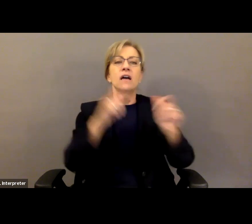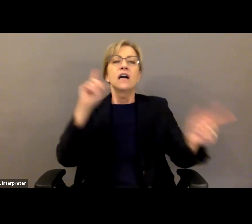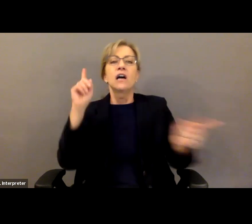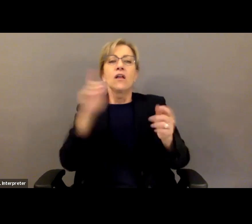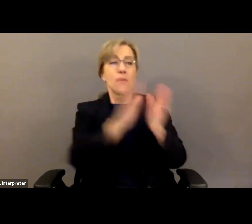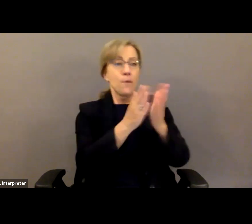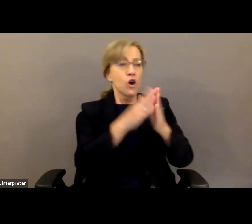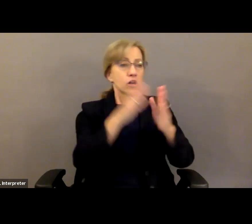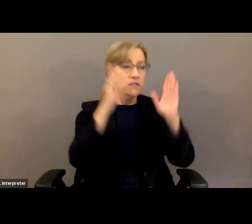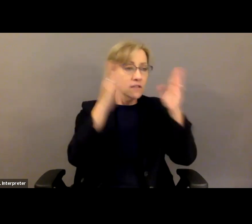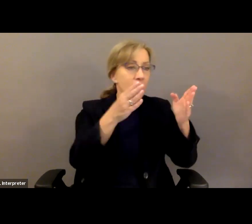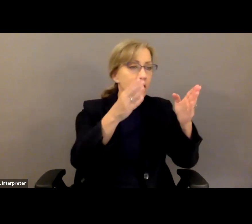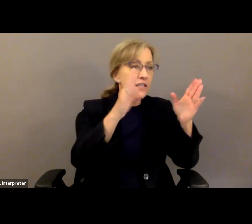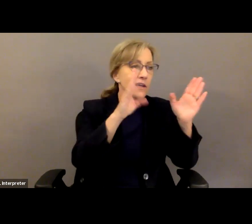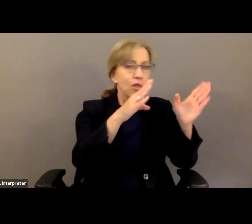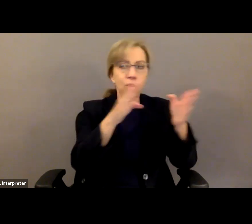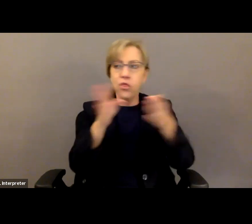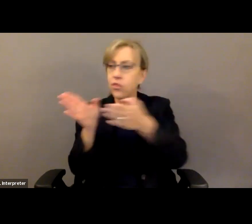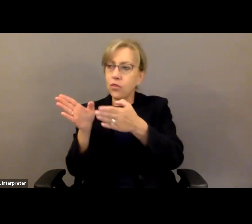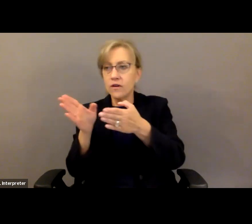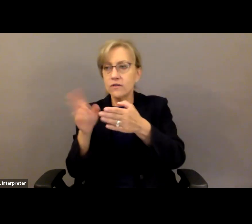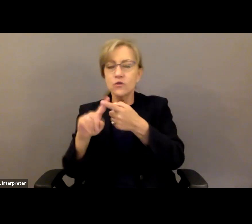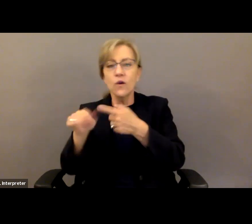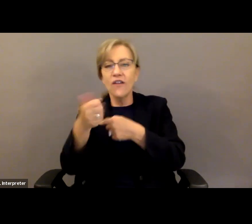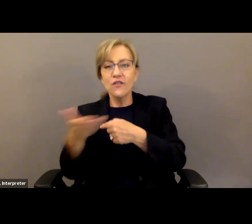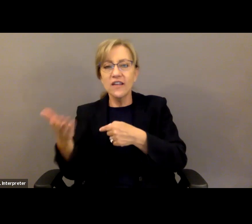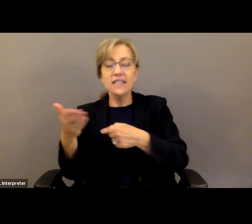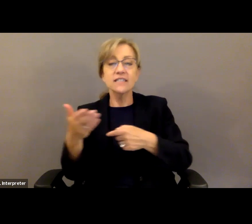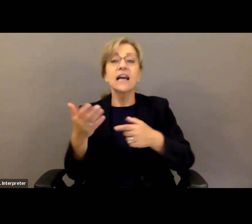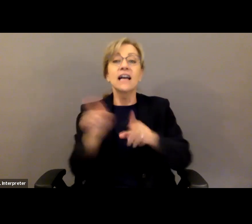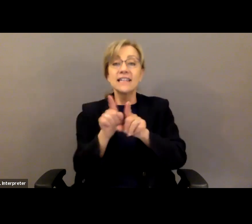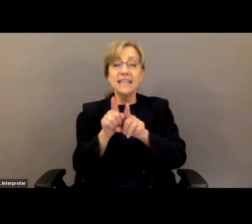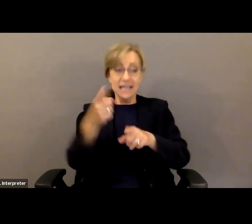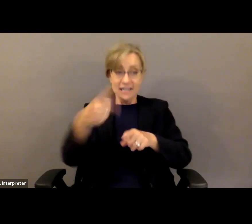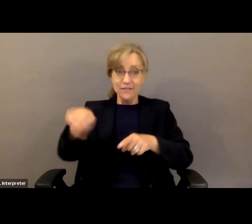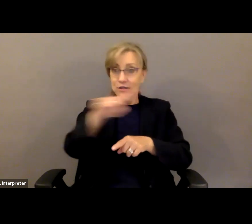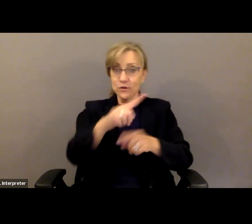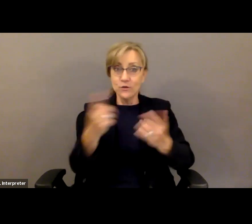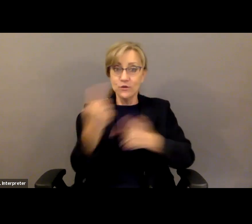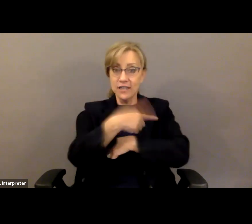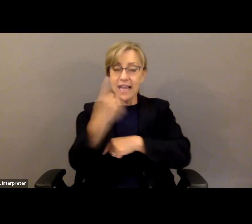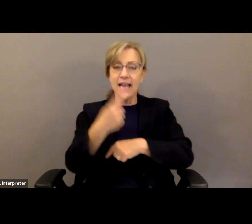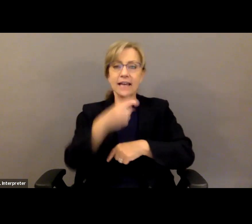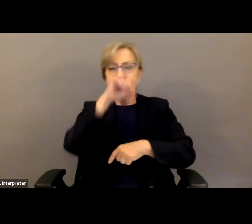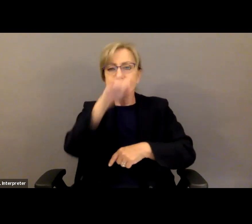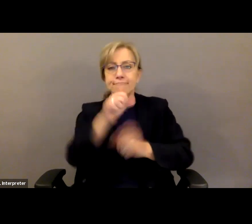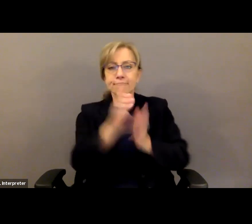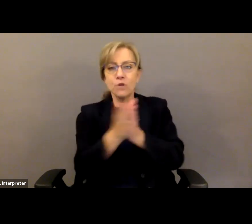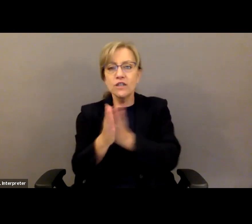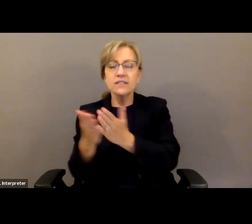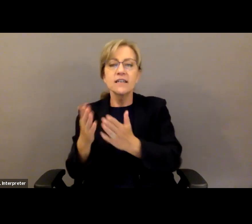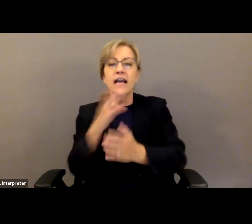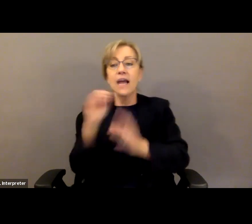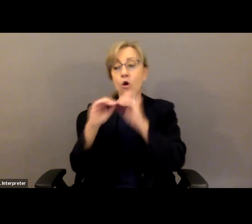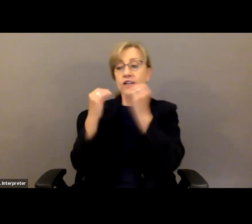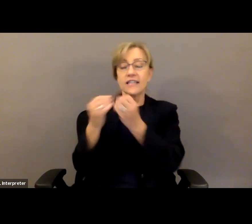misguided. Like most of you here today, I love books. And I think an organization like the library that is